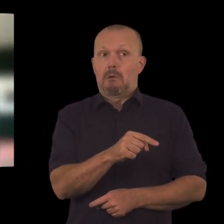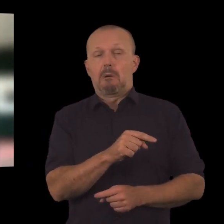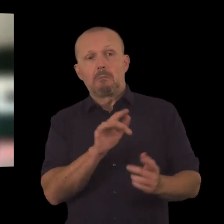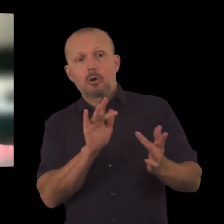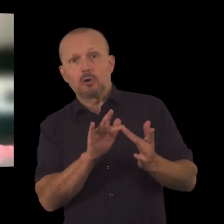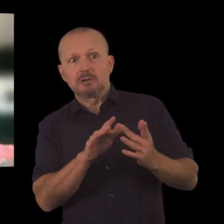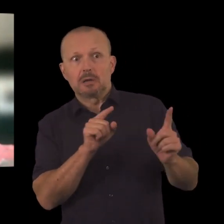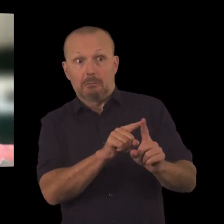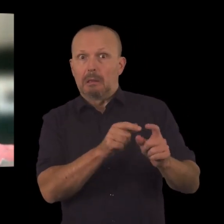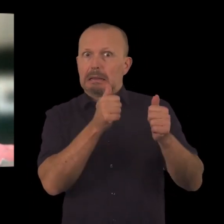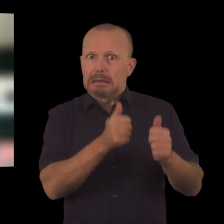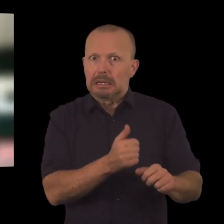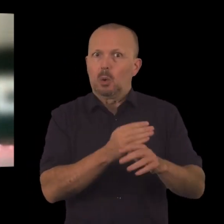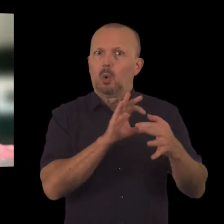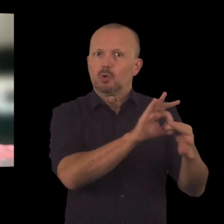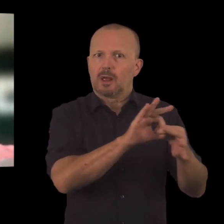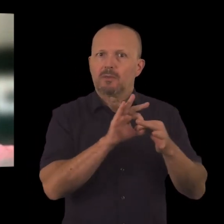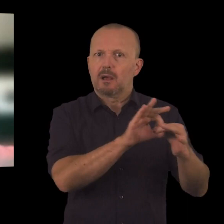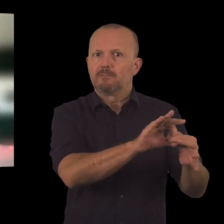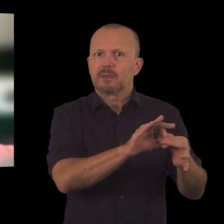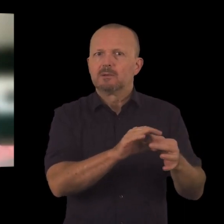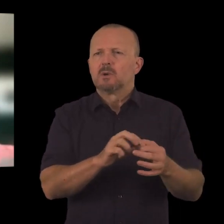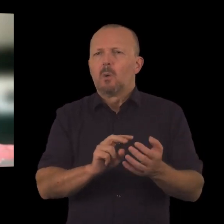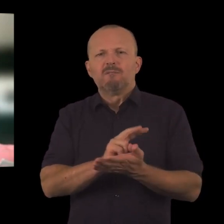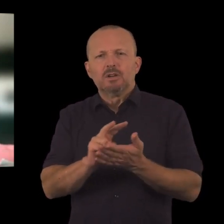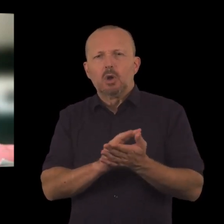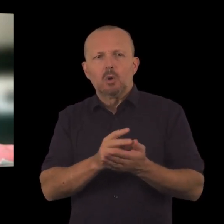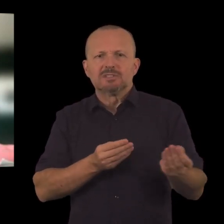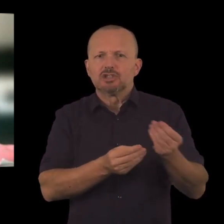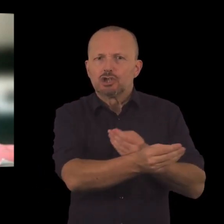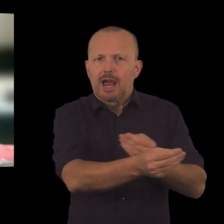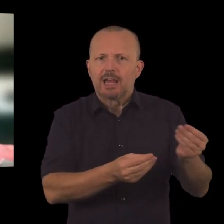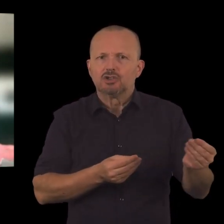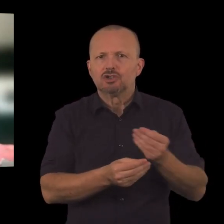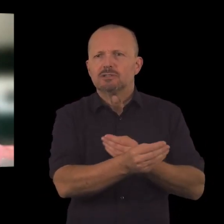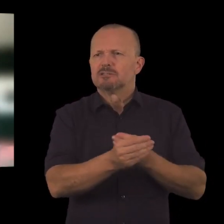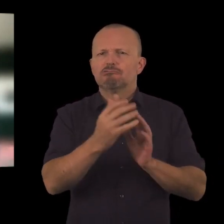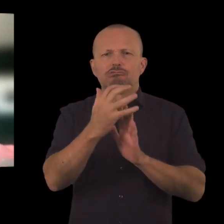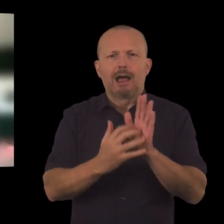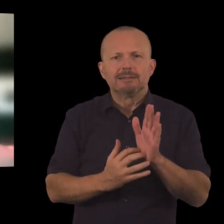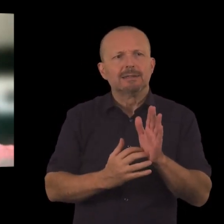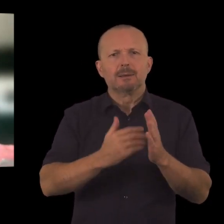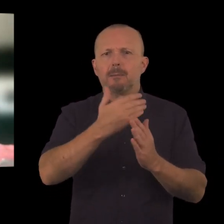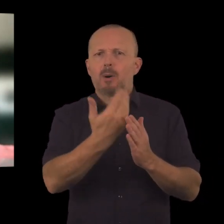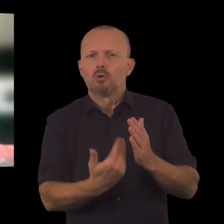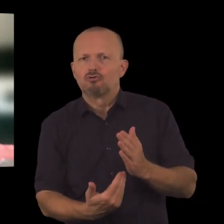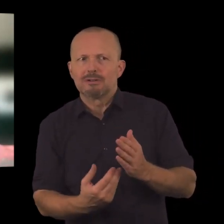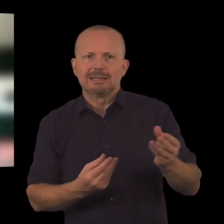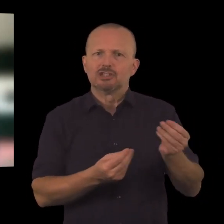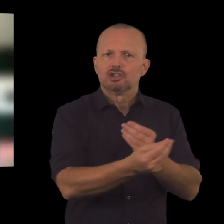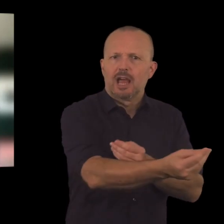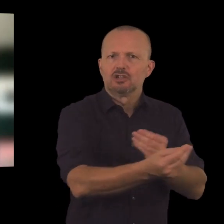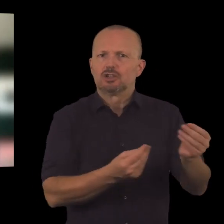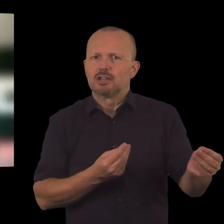creative programs that happen there. So the festival in Rotterdam put us in touch with them. They were keen to work with us. And